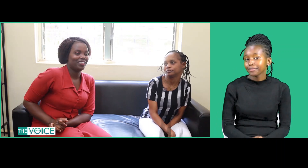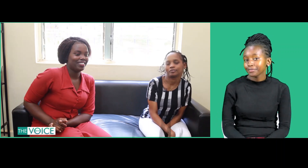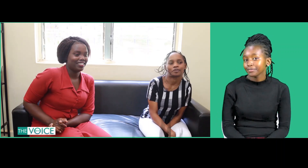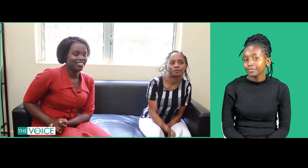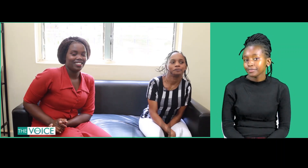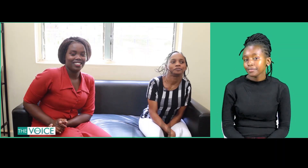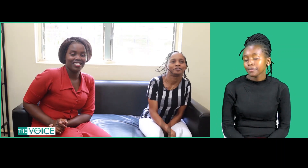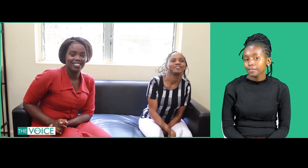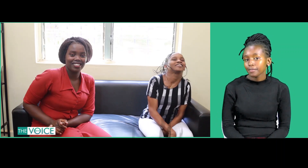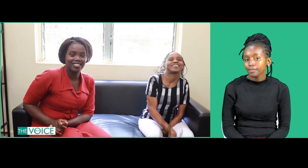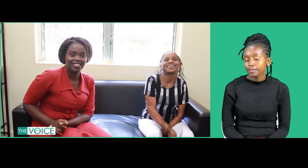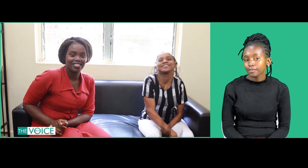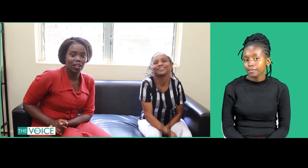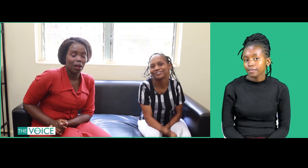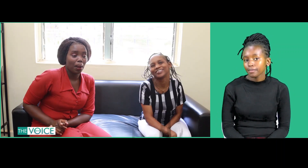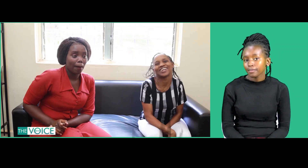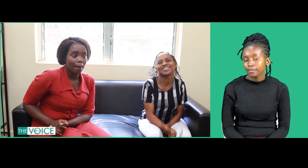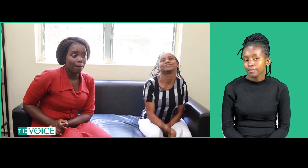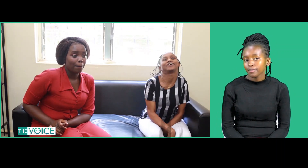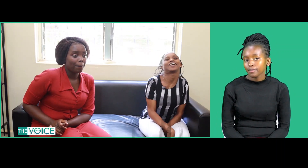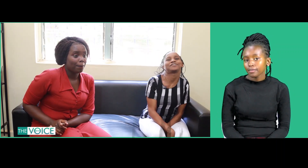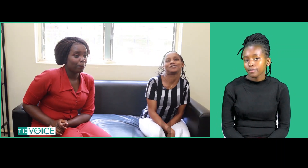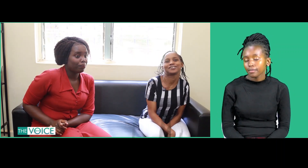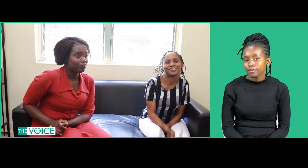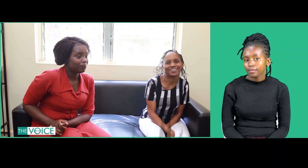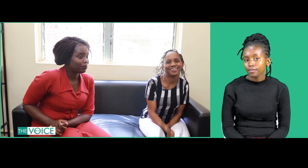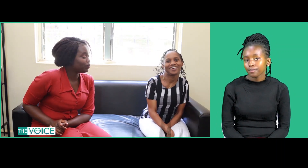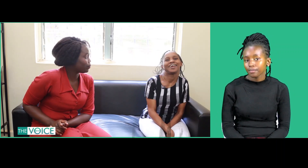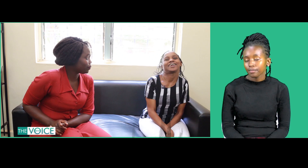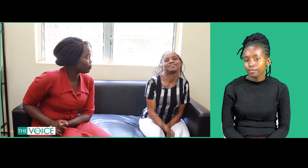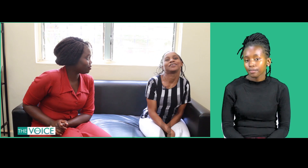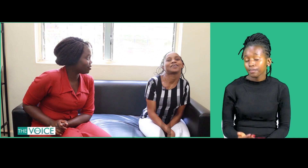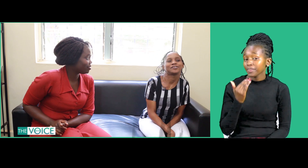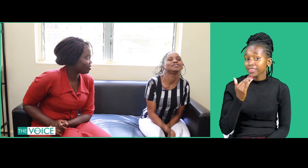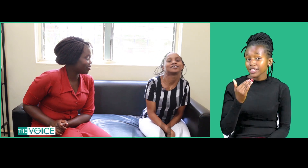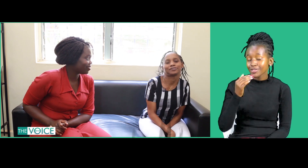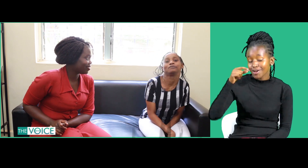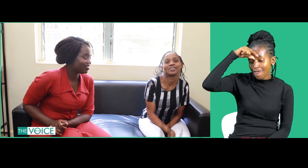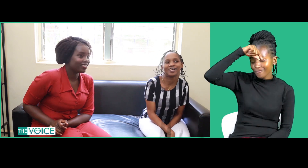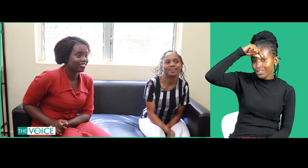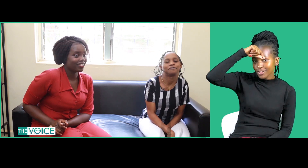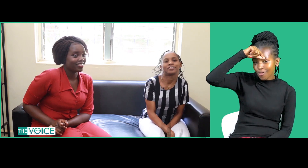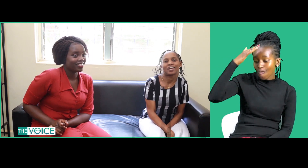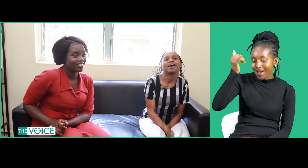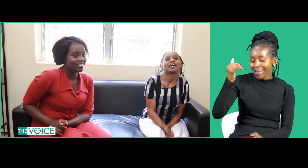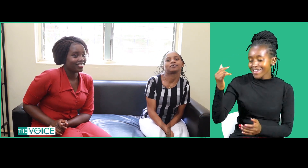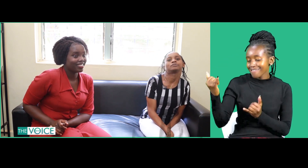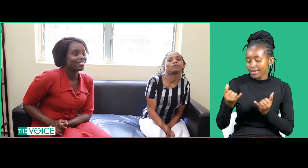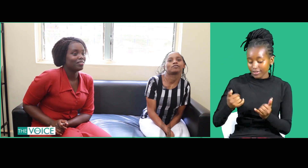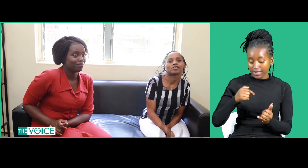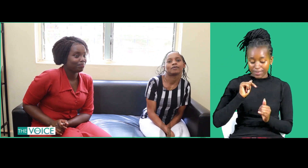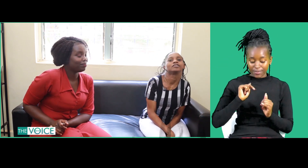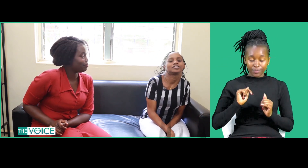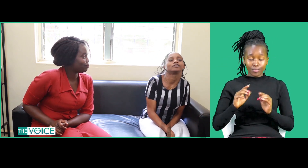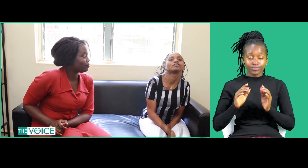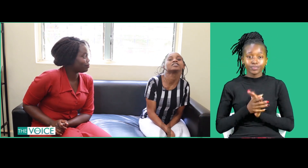and tell us more about yourself. Thank you, Fidelis, for having me today. And my name is Josephine Mwende. I was